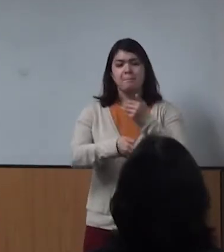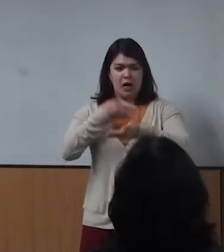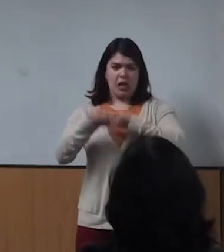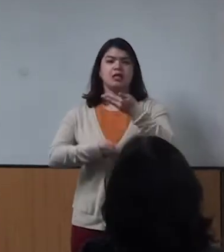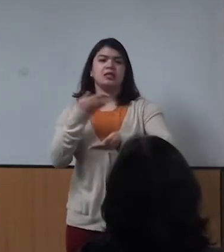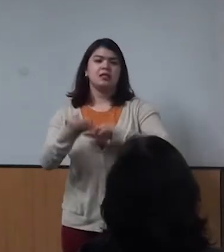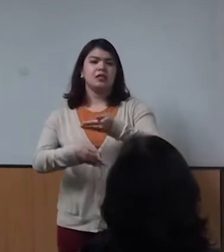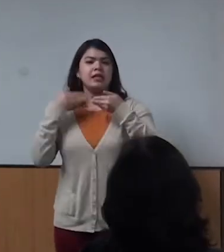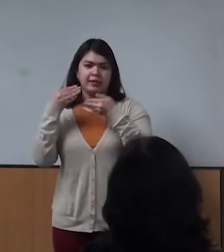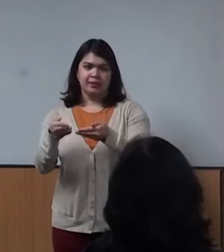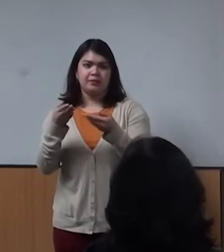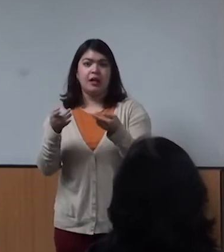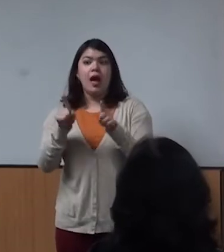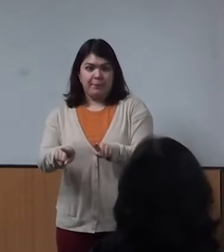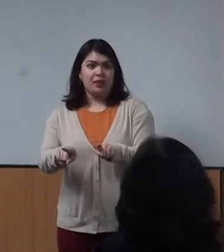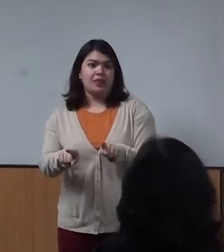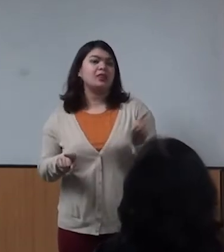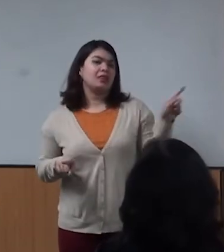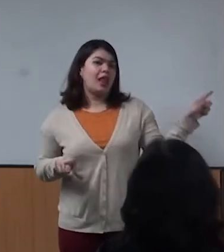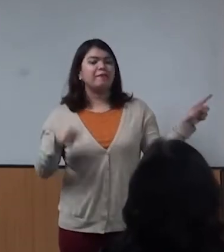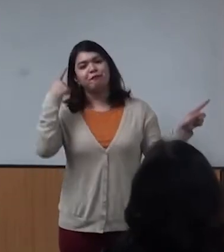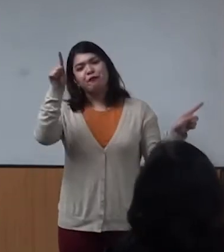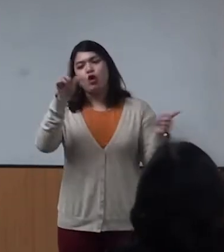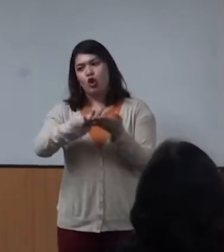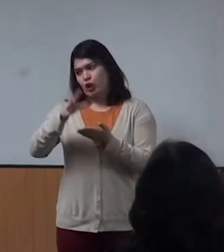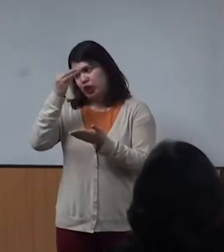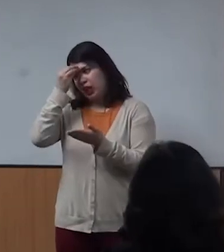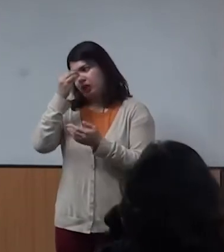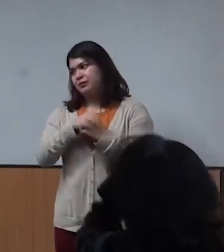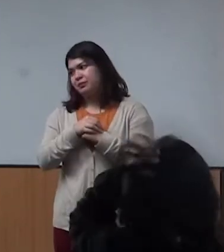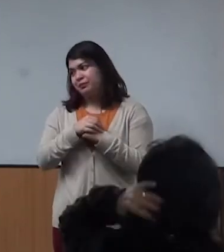process itself that happens now for learning.